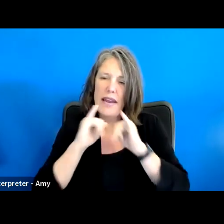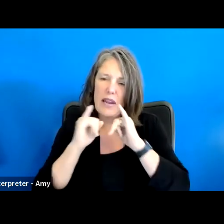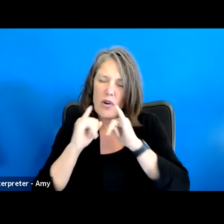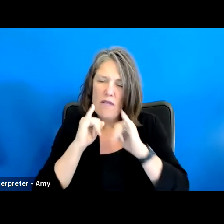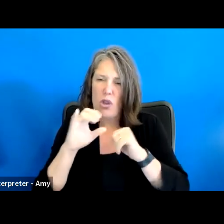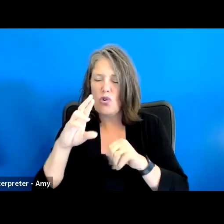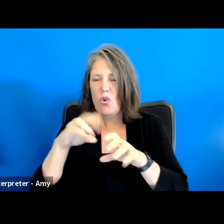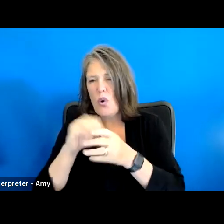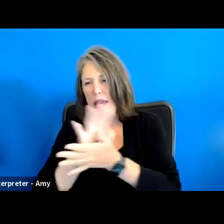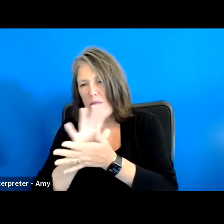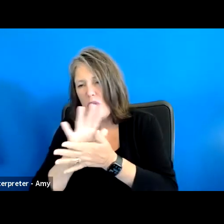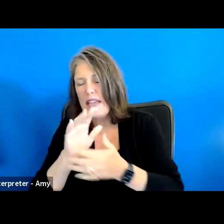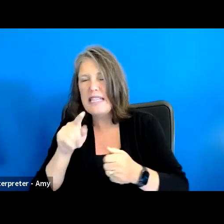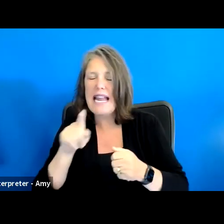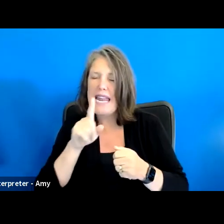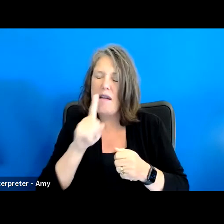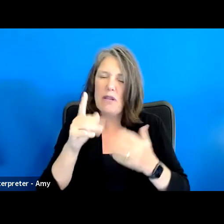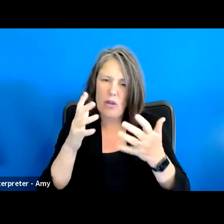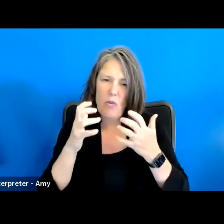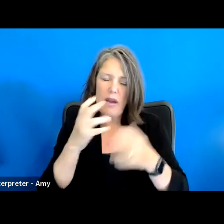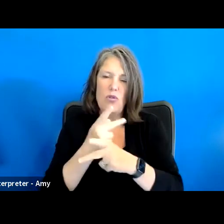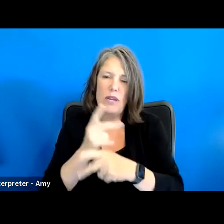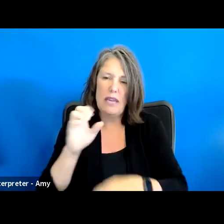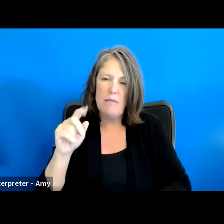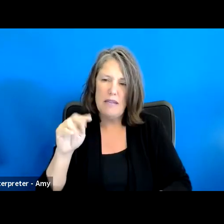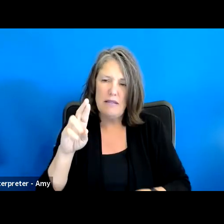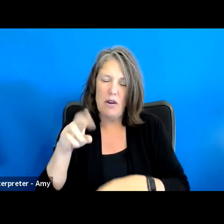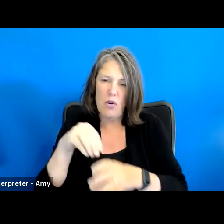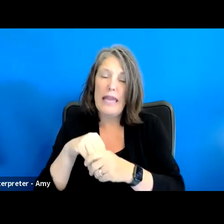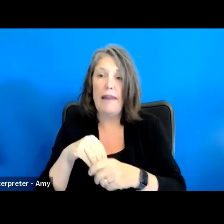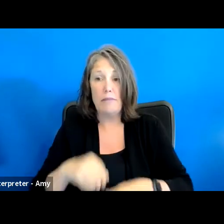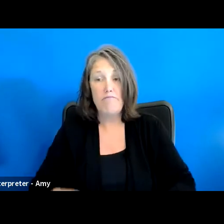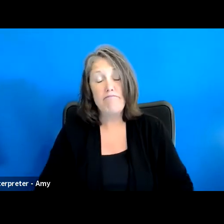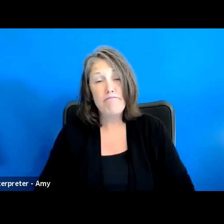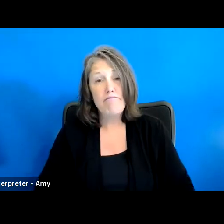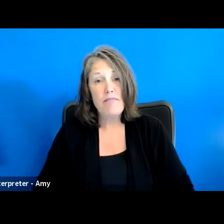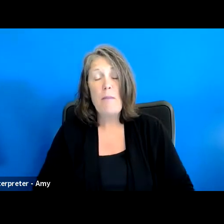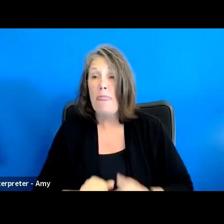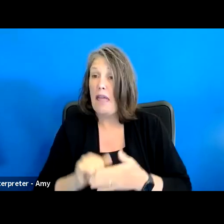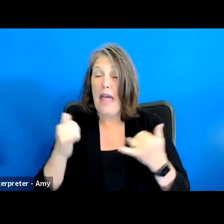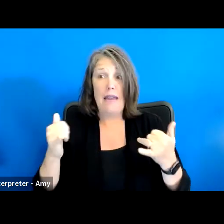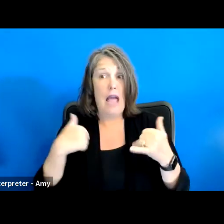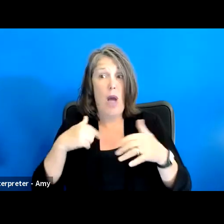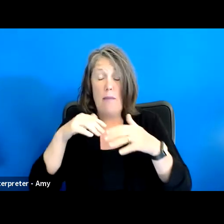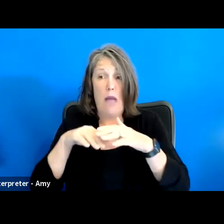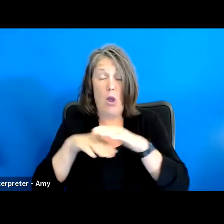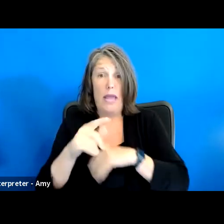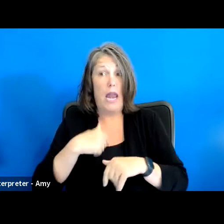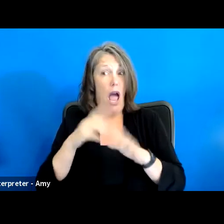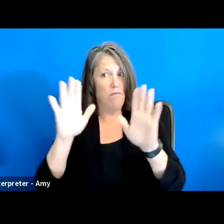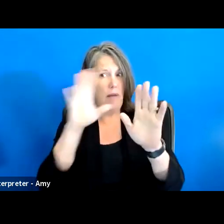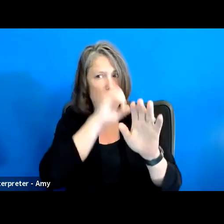in movies, and he absolutely wanted to keep his stutter in, which going in, I absolutely assumed and wasn't planning